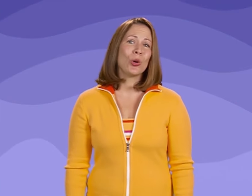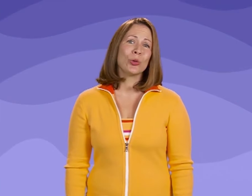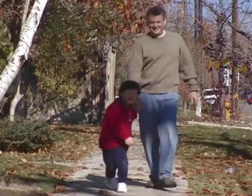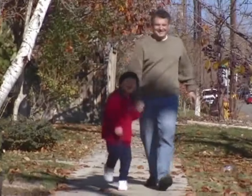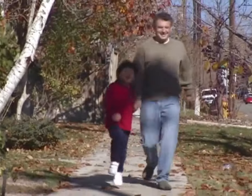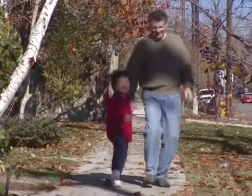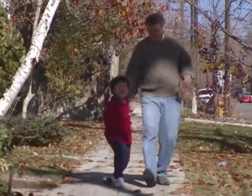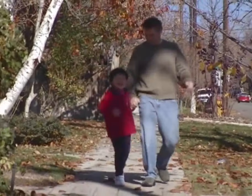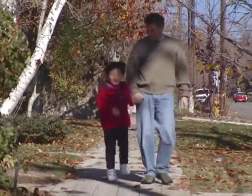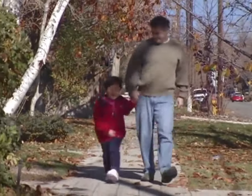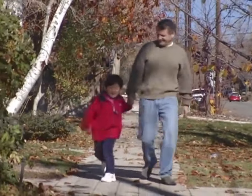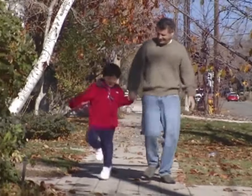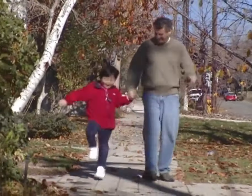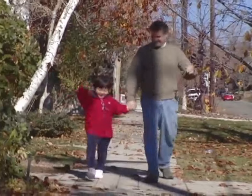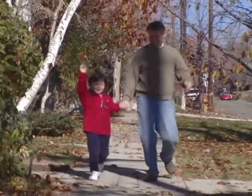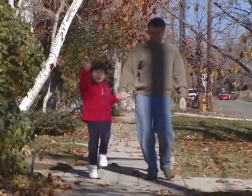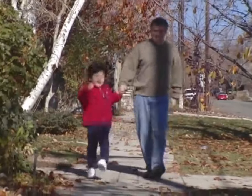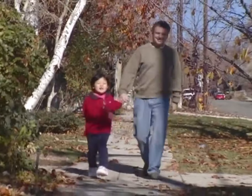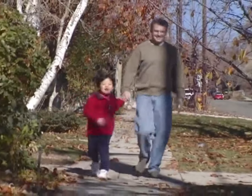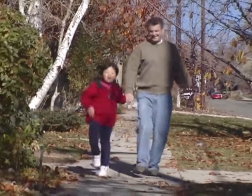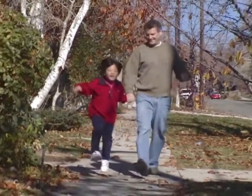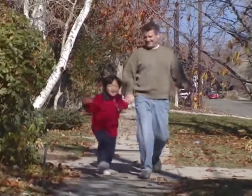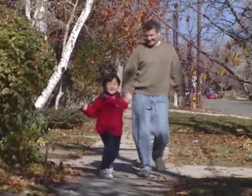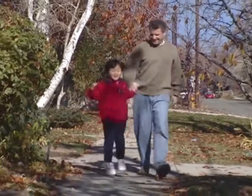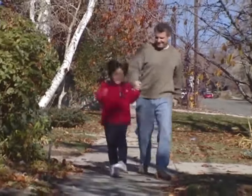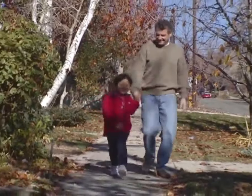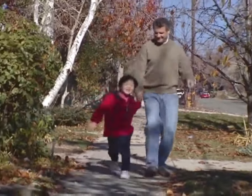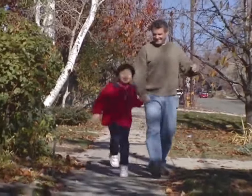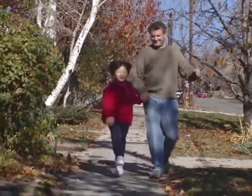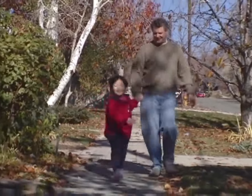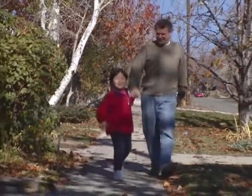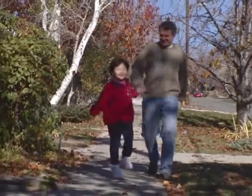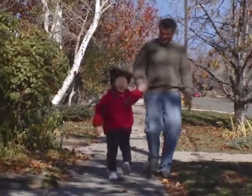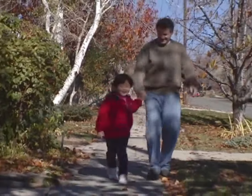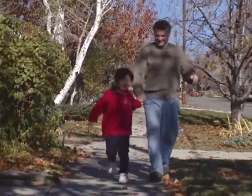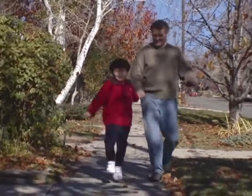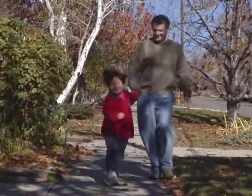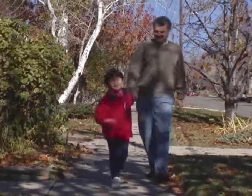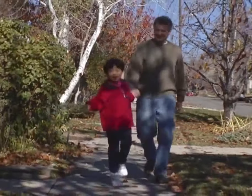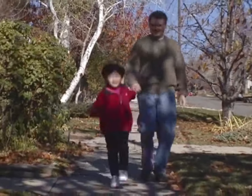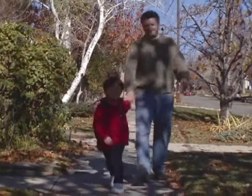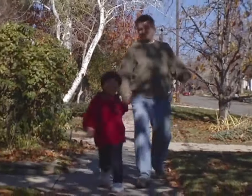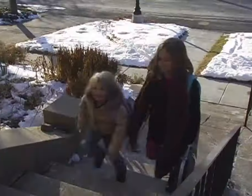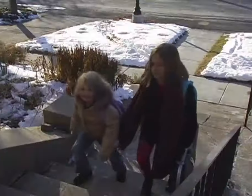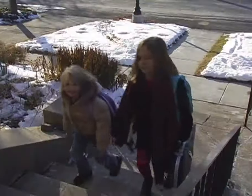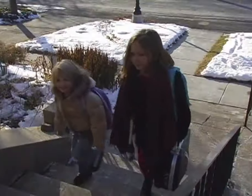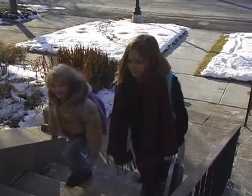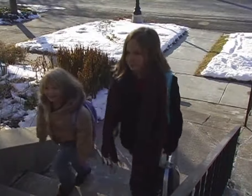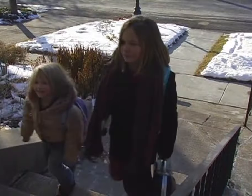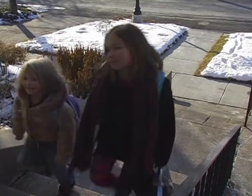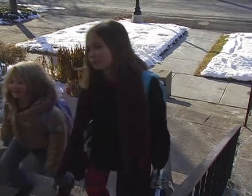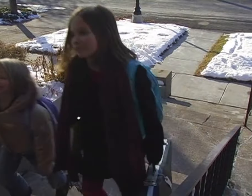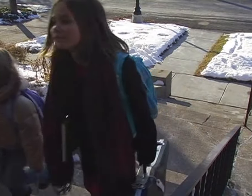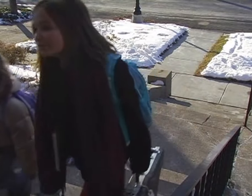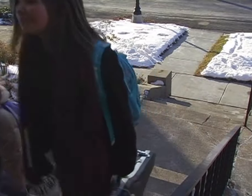home. Home, I'm on my way home. I'll be back another day. Home, I'm